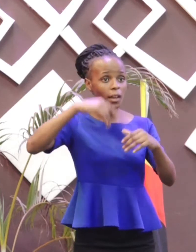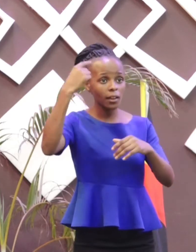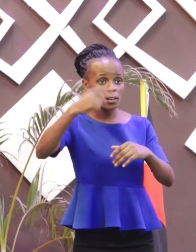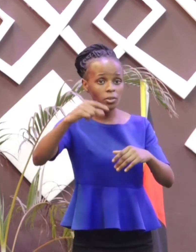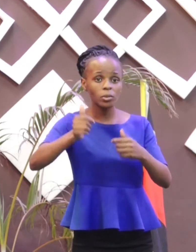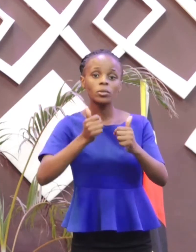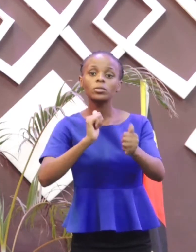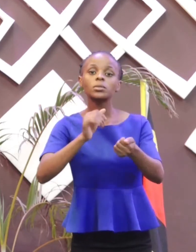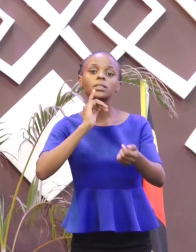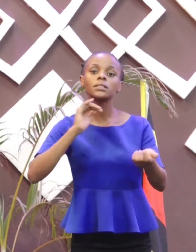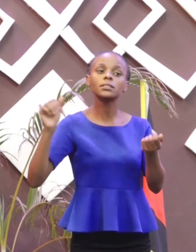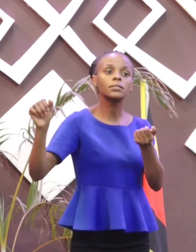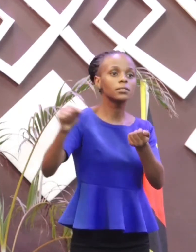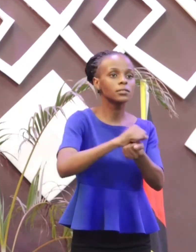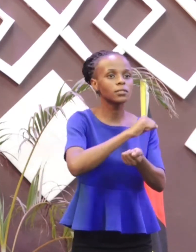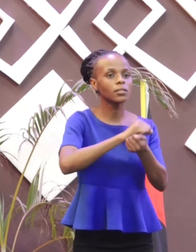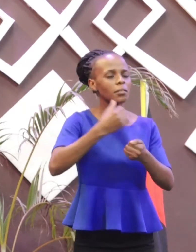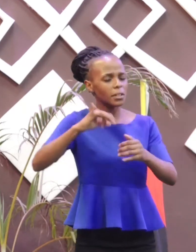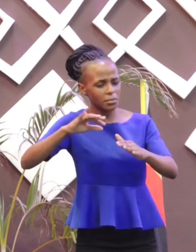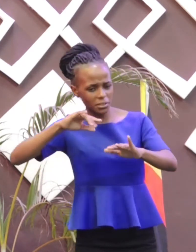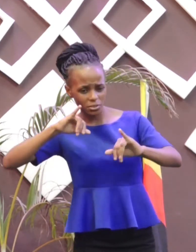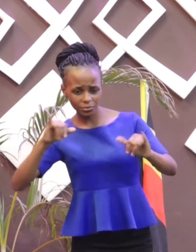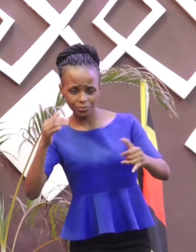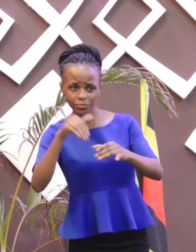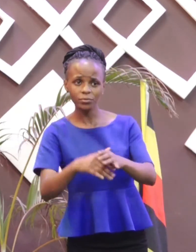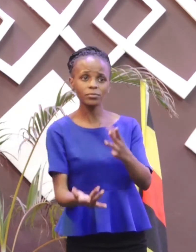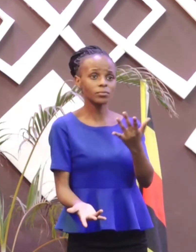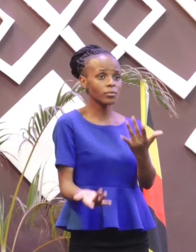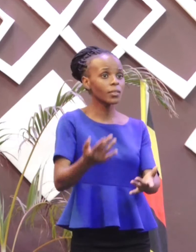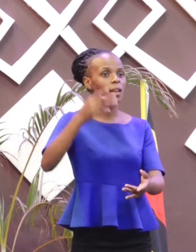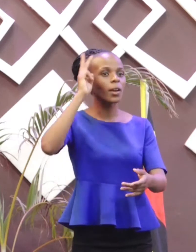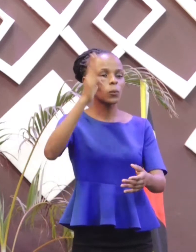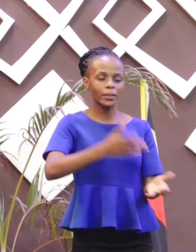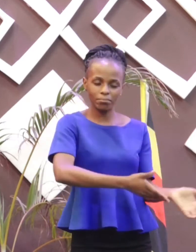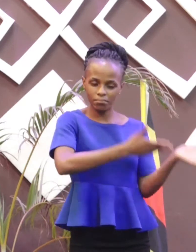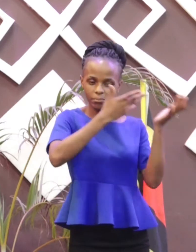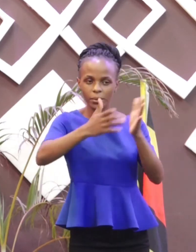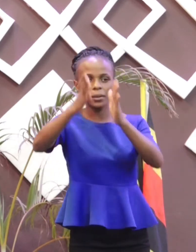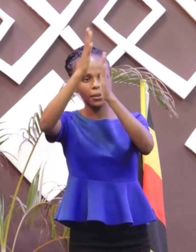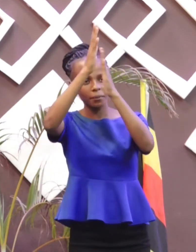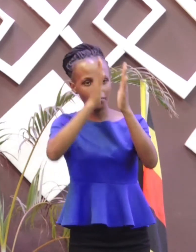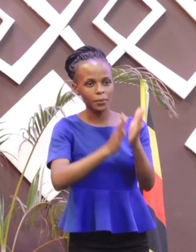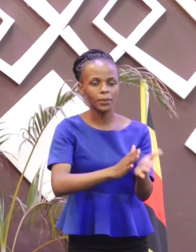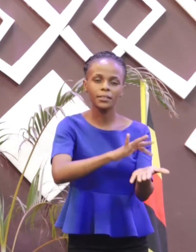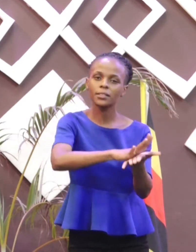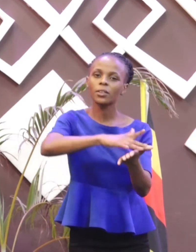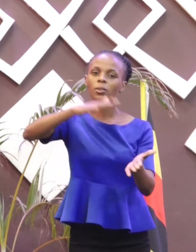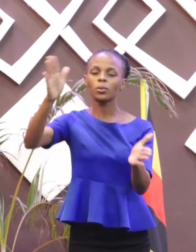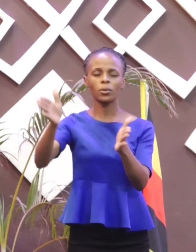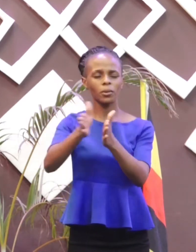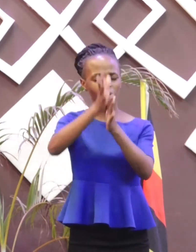mmuliro kulyoke kulabike okuleta ettendo n'ekitiibwa n'okugulumizibwa Yesu